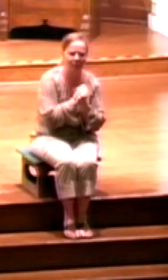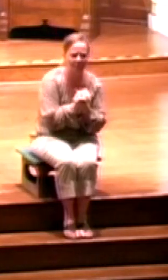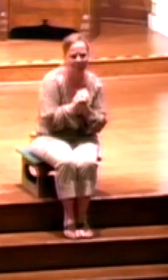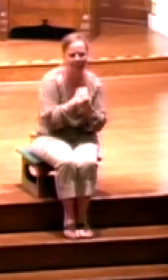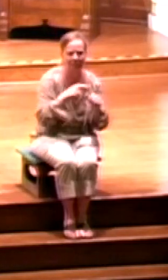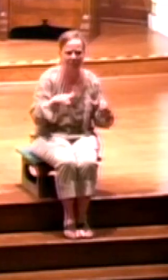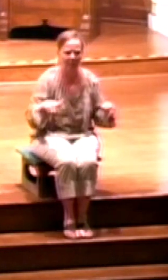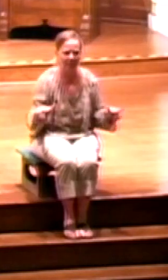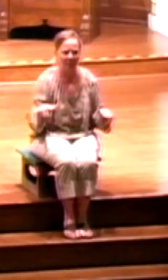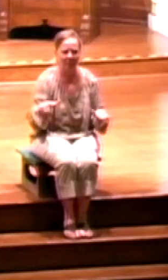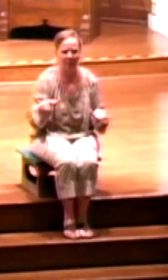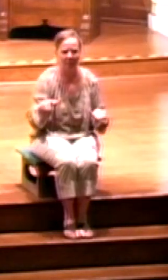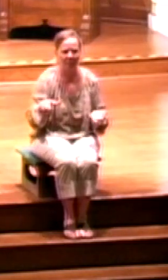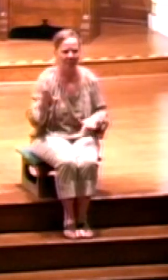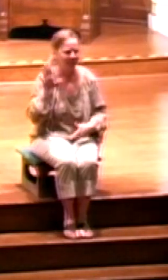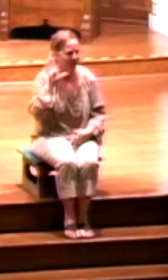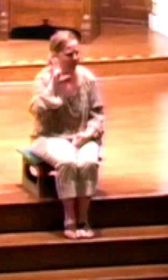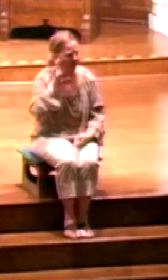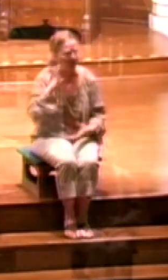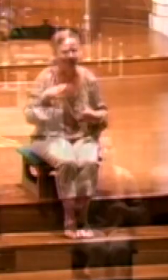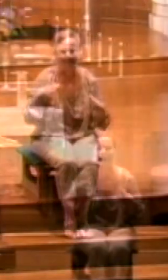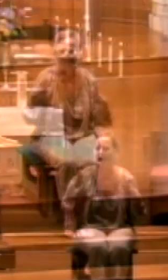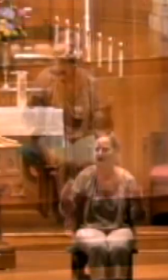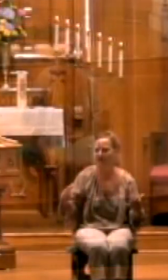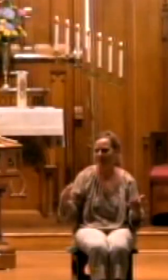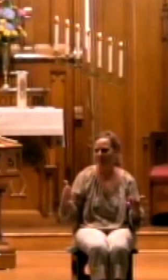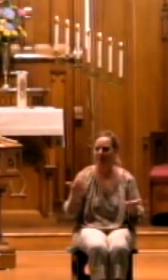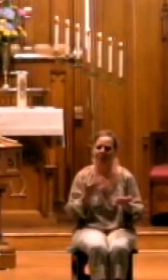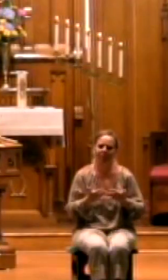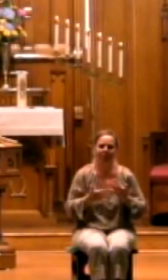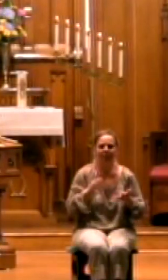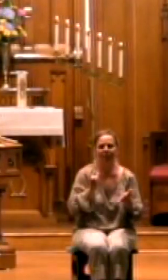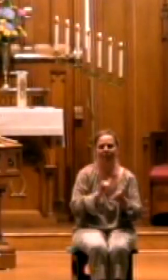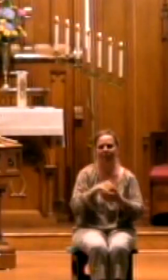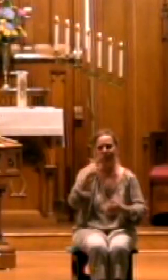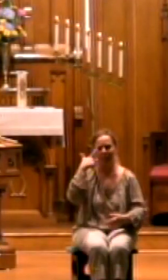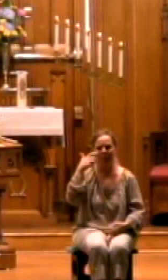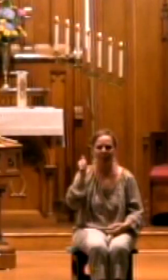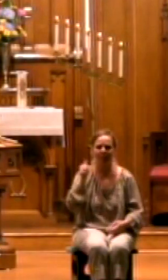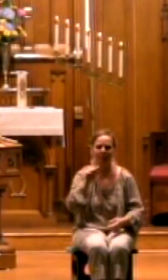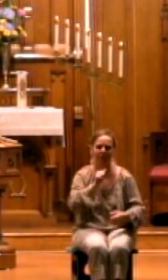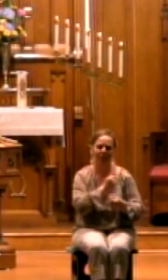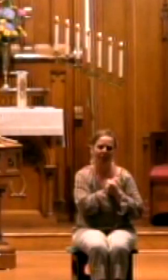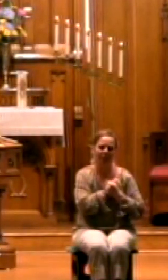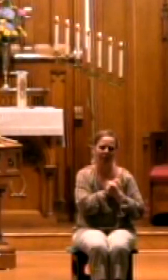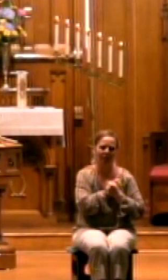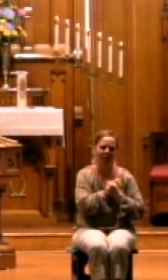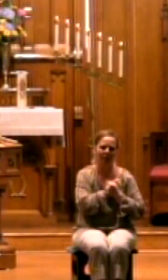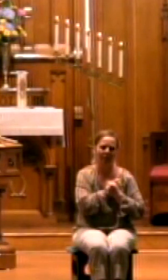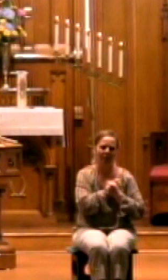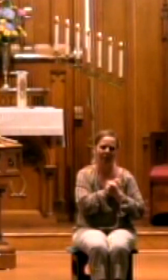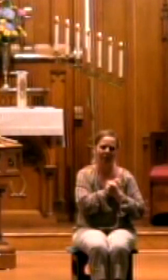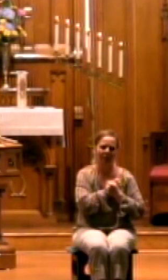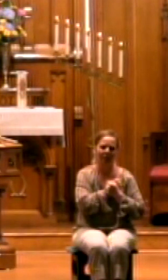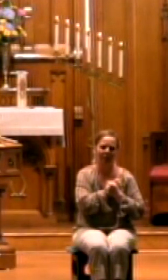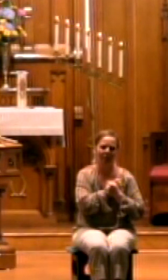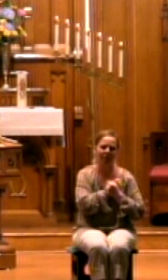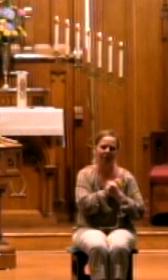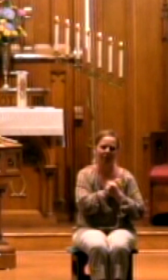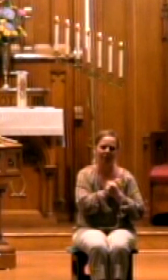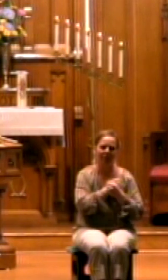the pulpit that he thought he heard too much. Perhaps that's because love has gotten a bad rap in our